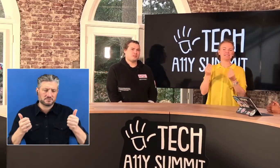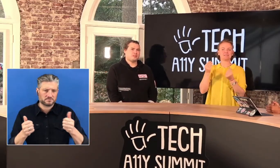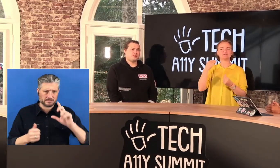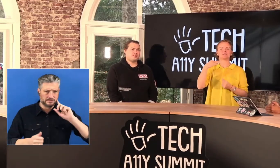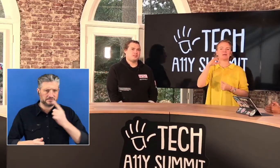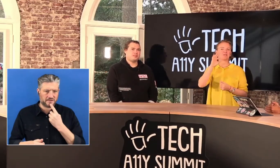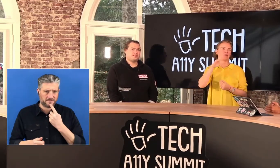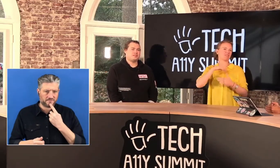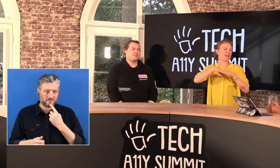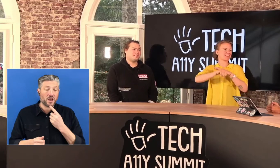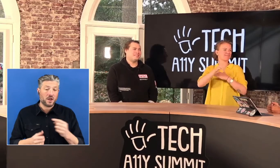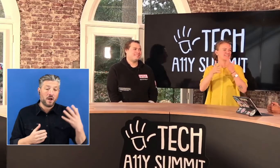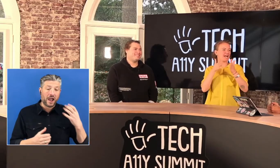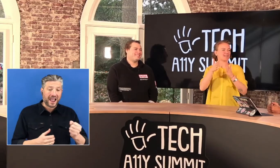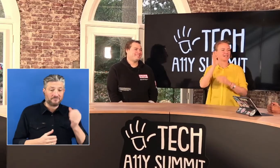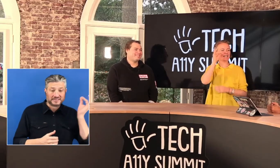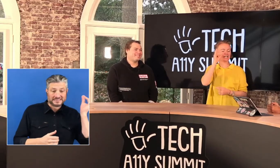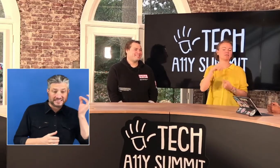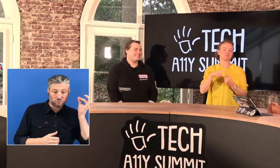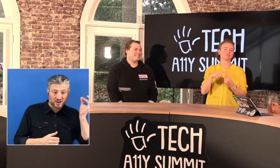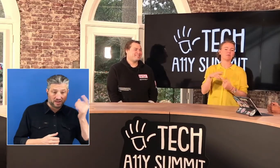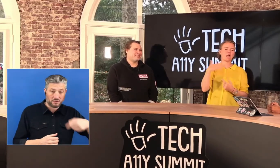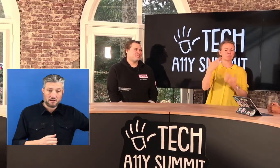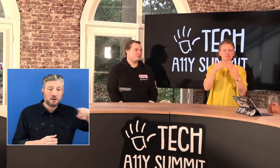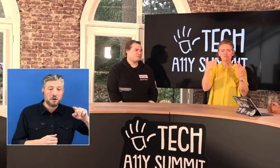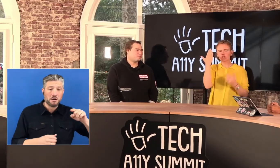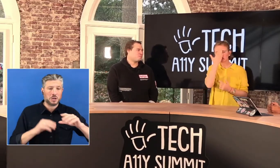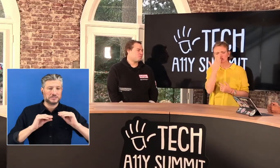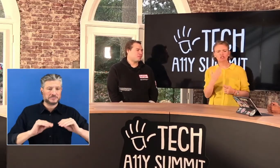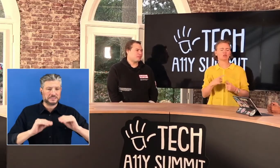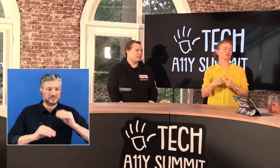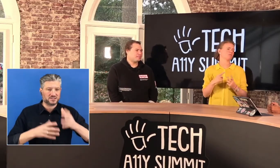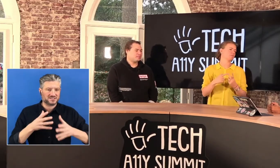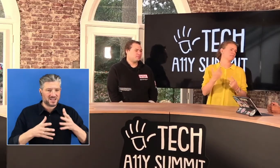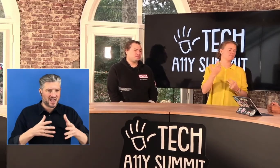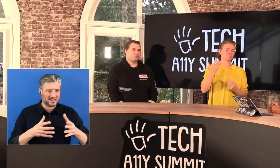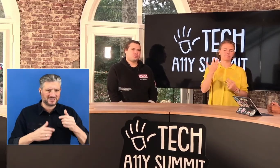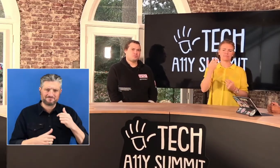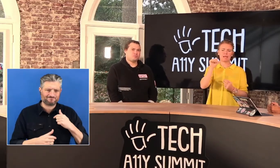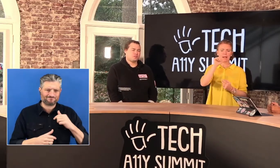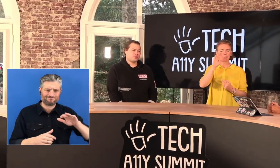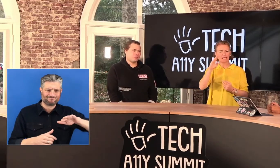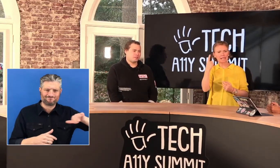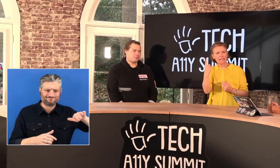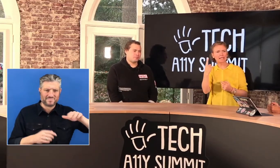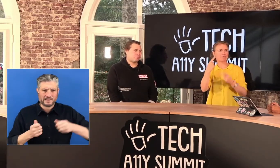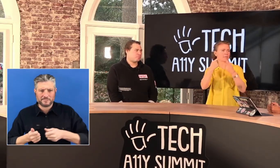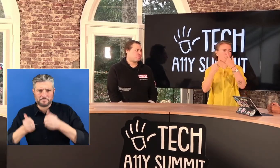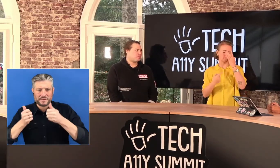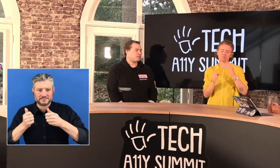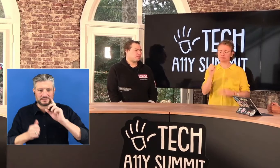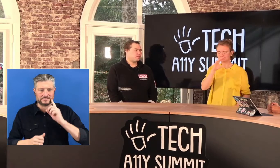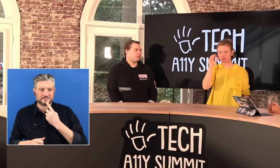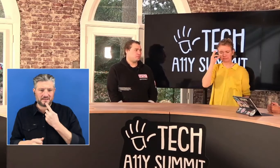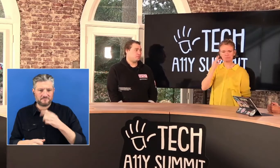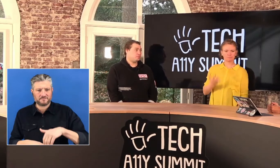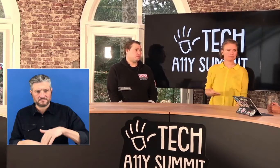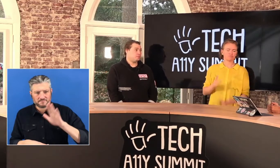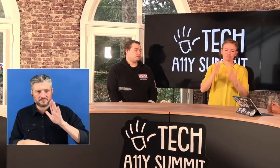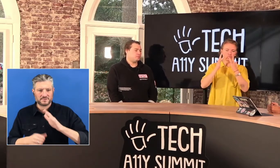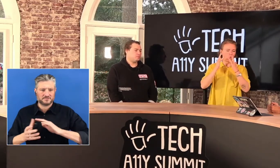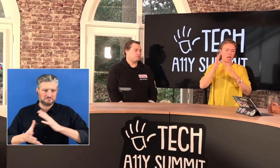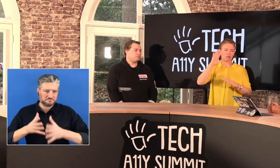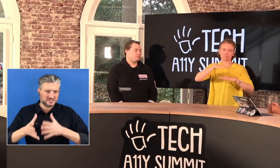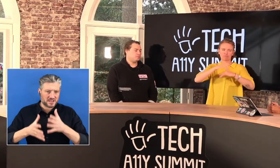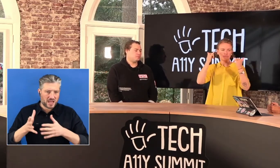I should say be aware of that. It's better if you learn from a native signer. There are different kinds of courses online. You have AB1, AB2,